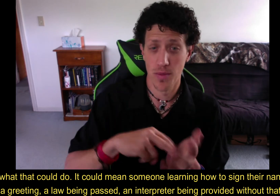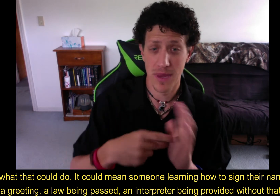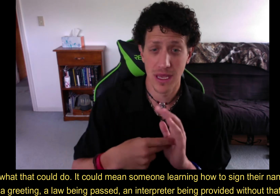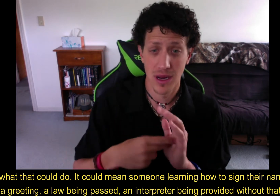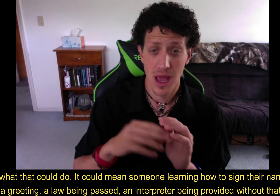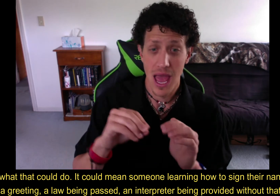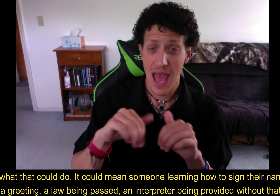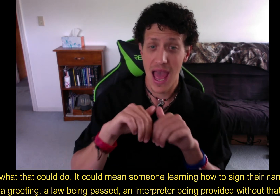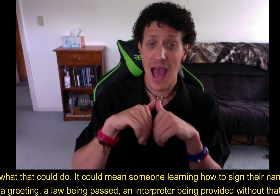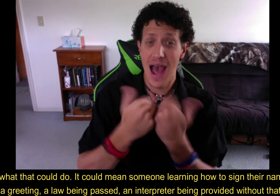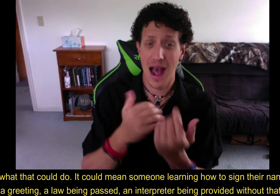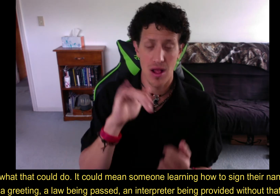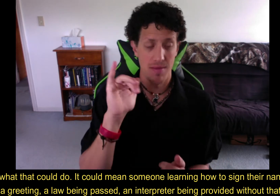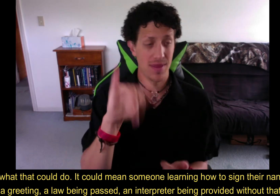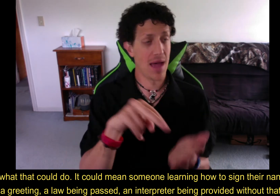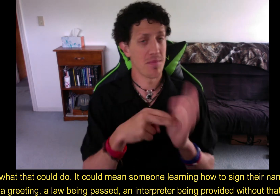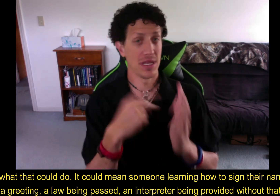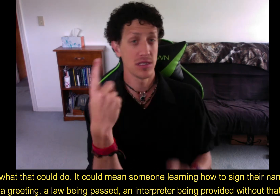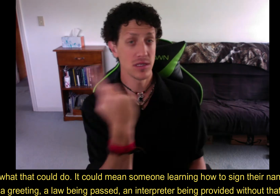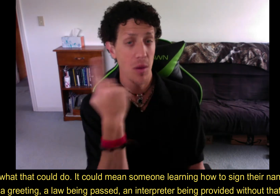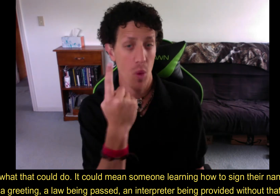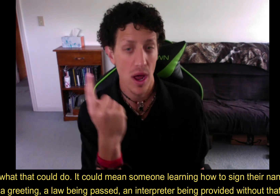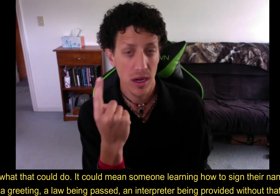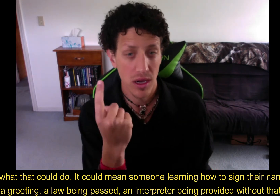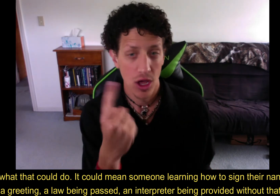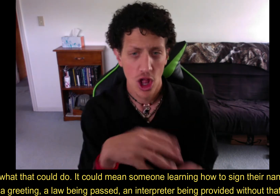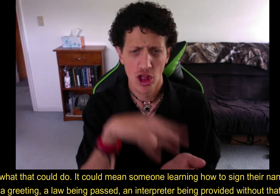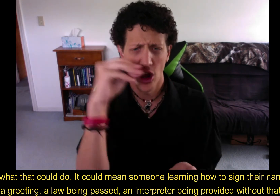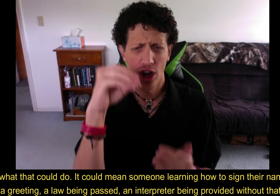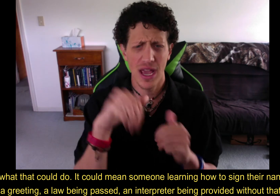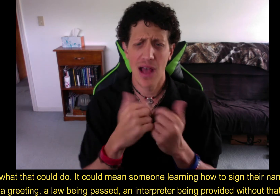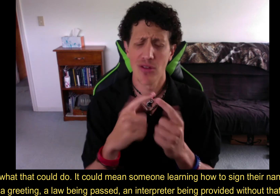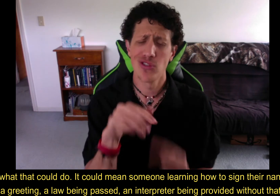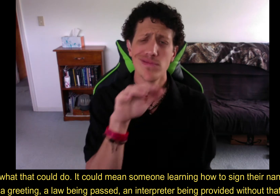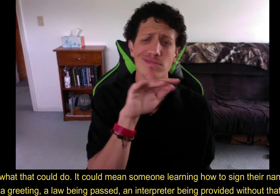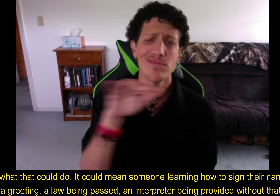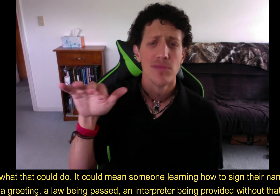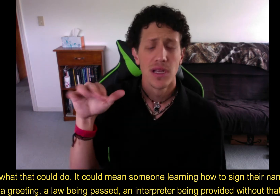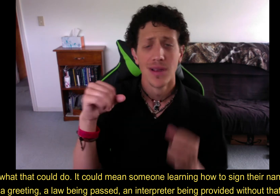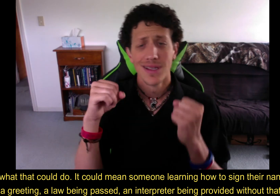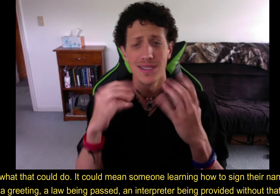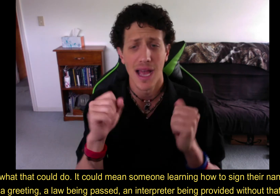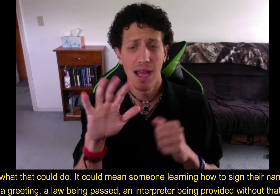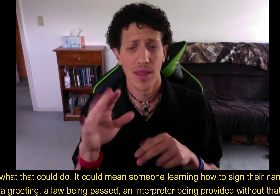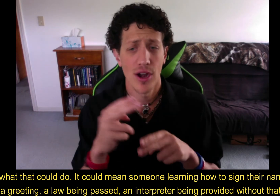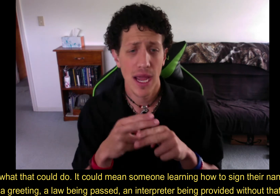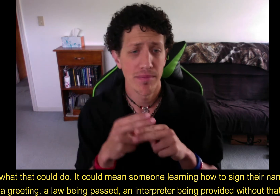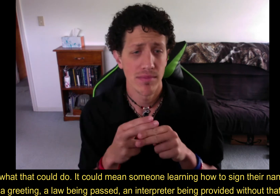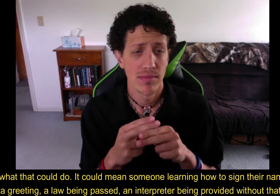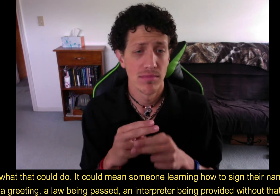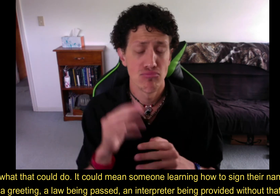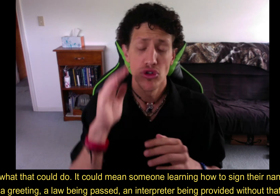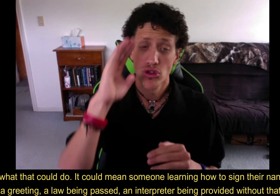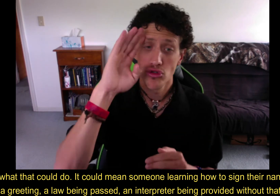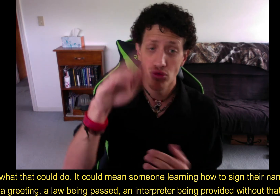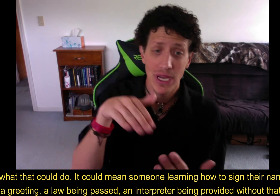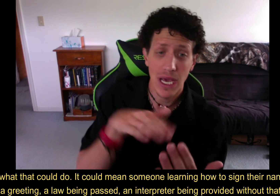mean, and how that means someone learning how to sign their name, greeting,